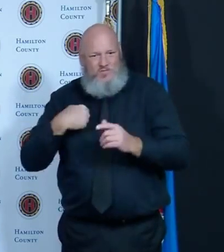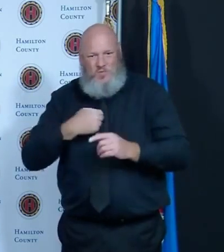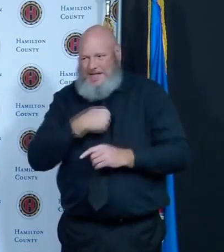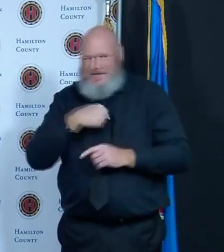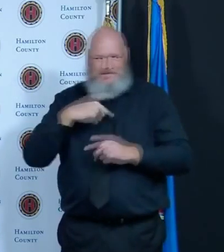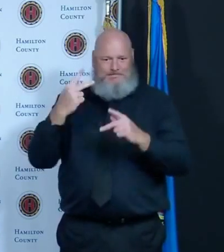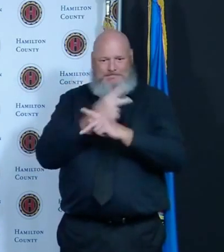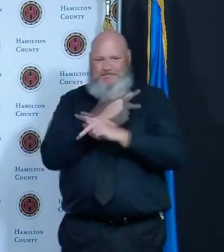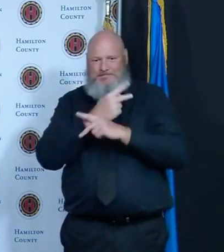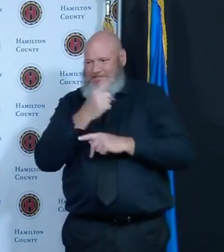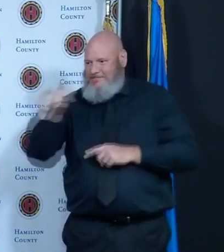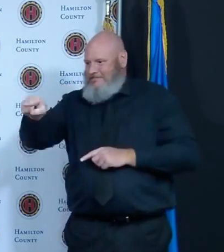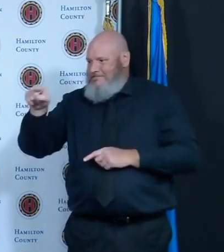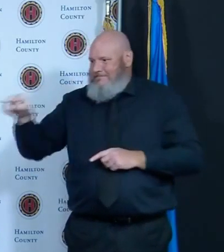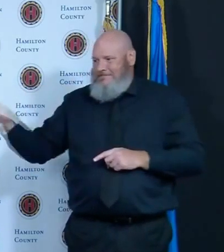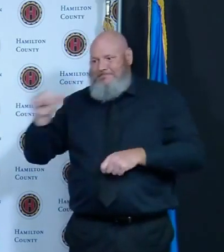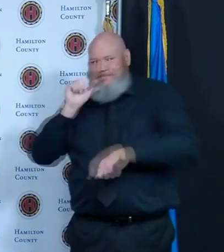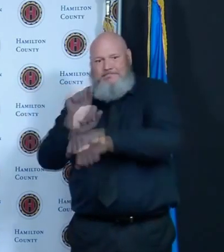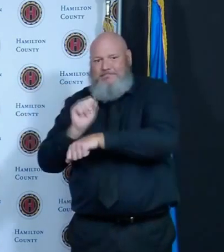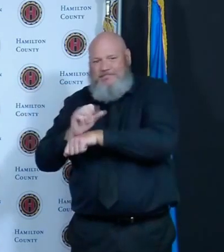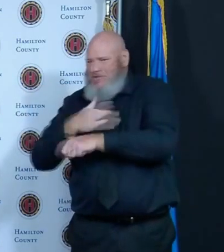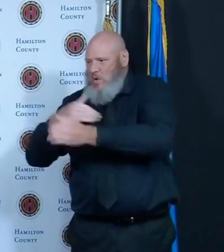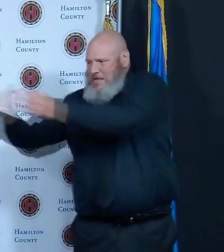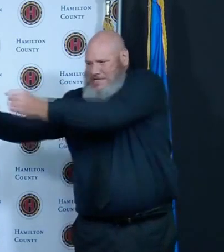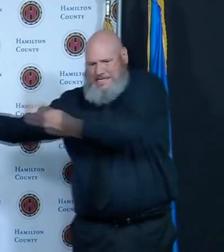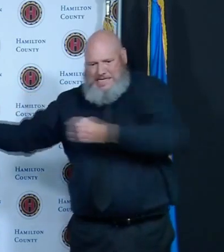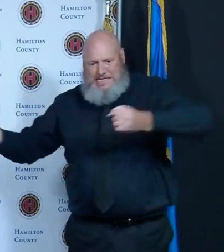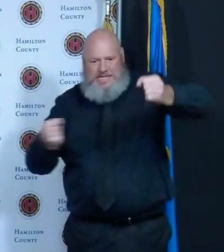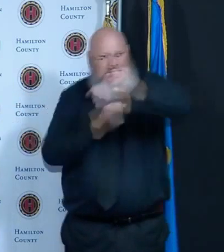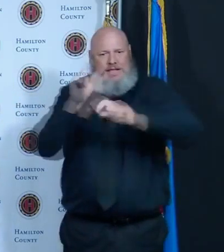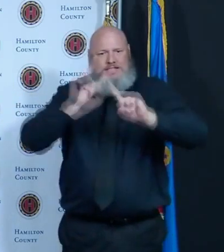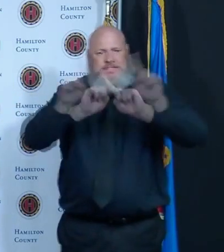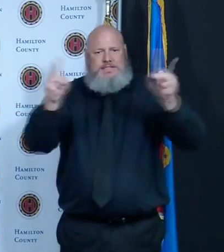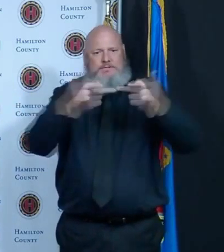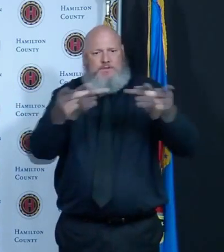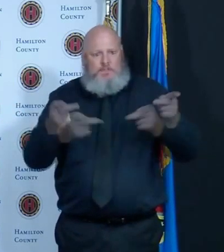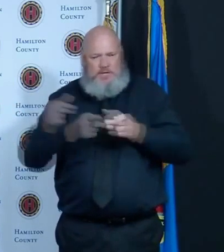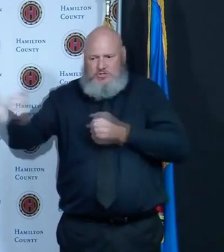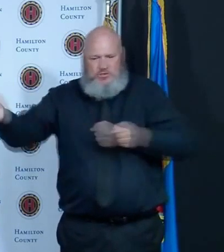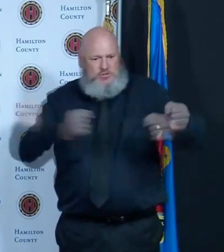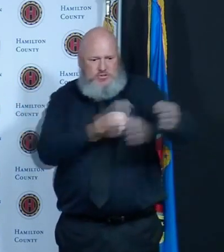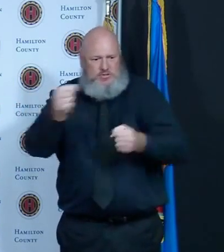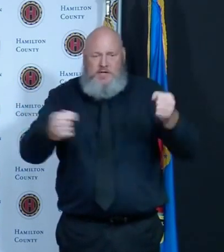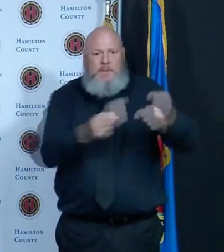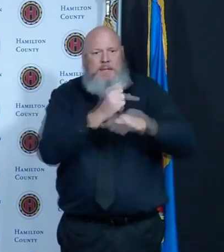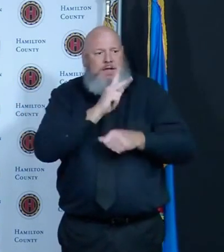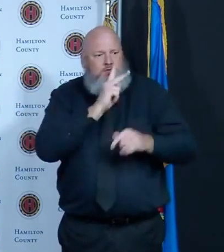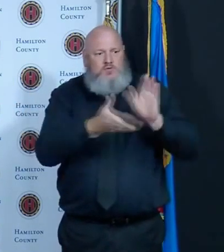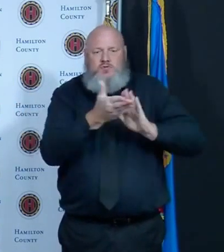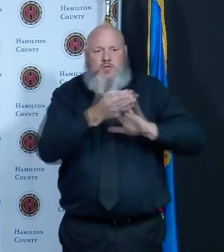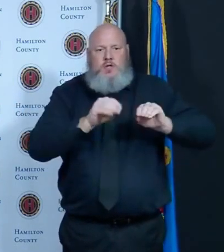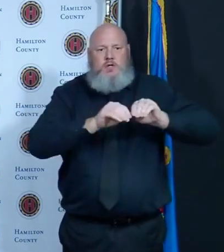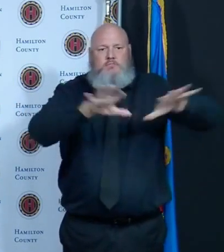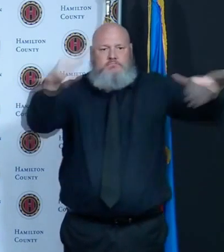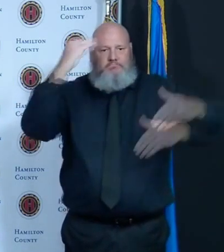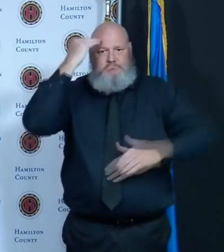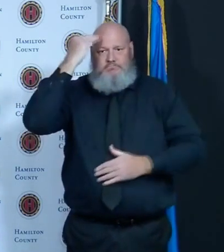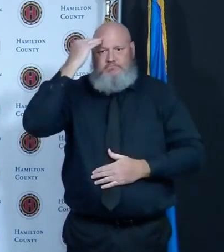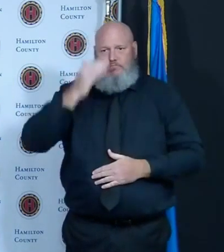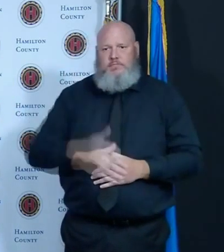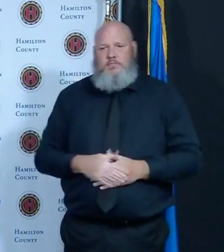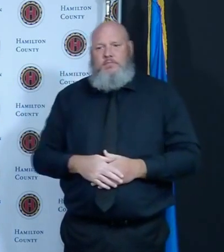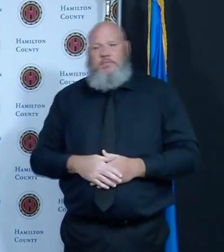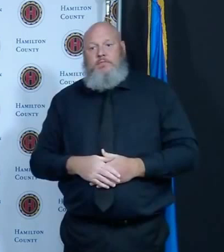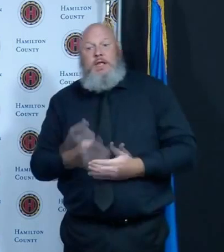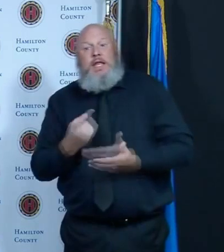week or the week before about what our modeling is showing by way of those reductions. And so you're going to see